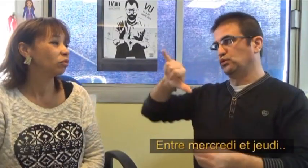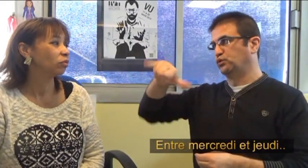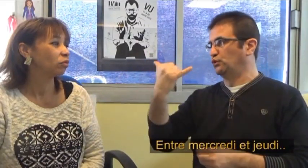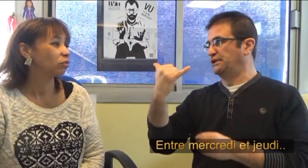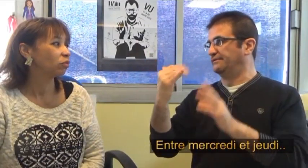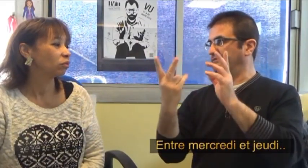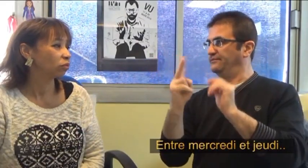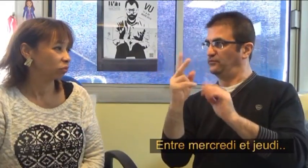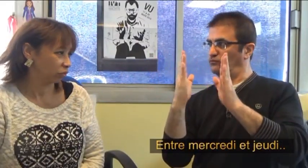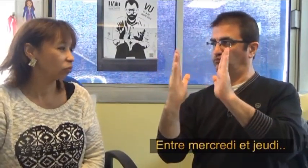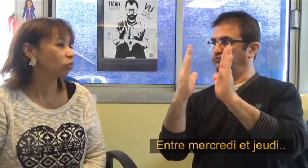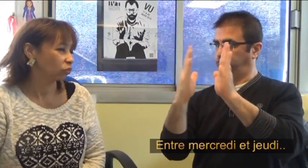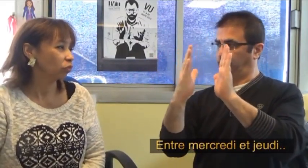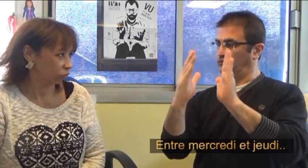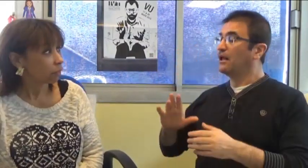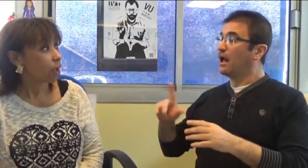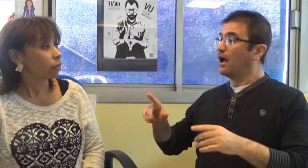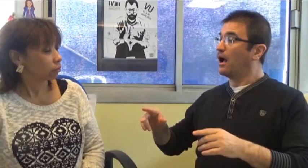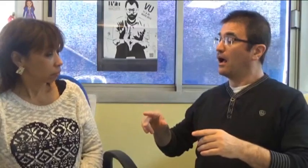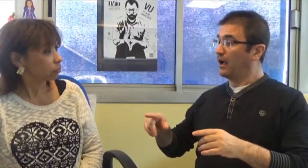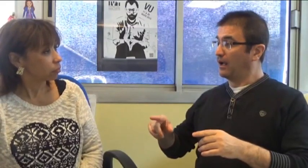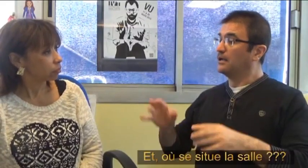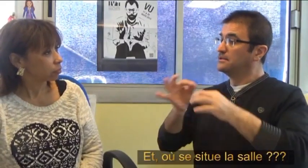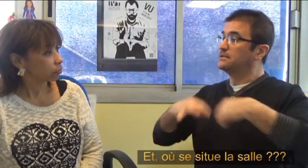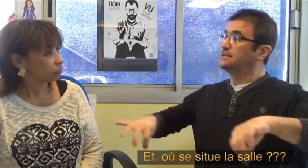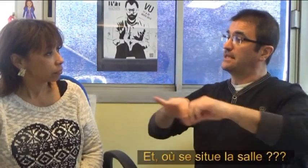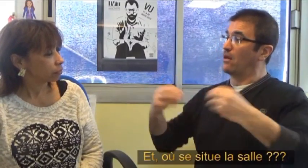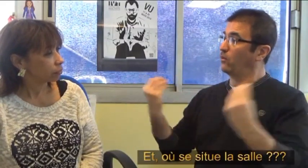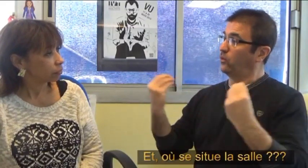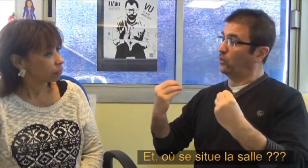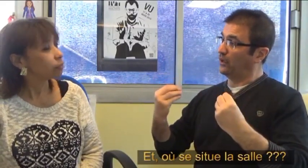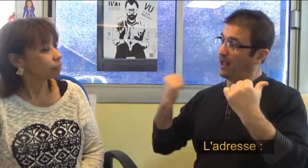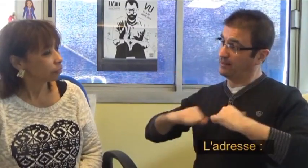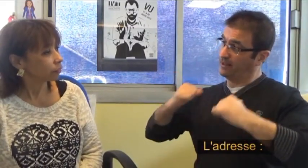your arms, now is the time to get on with your life.